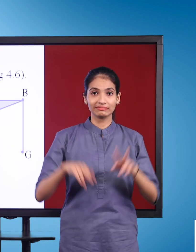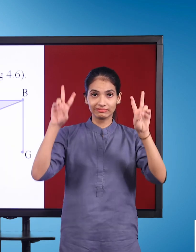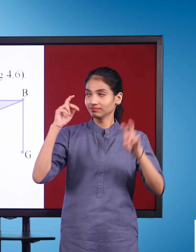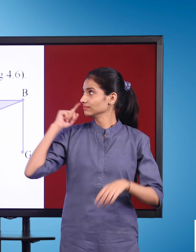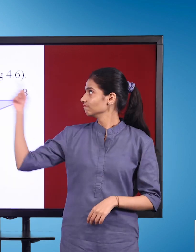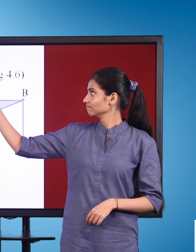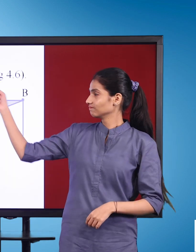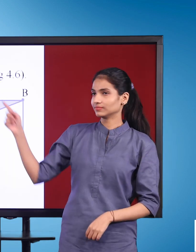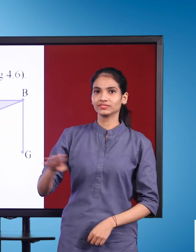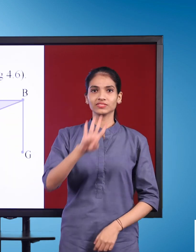Four 4.6.